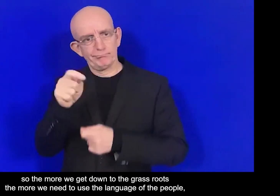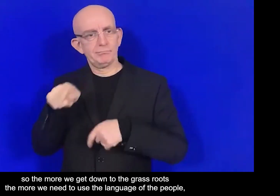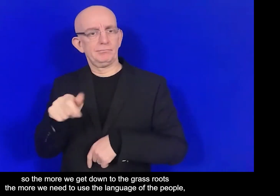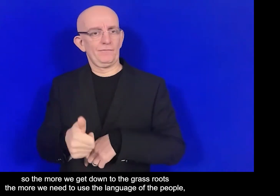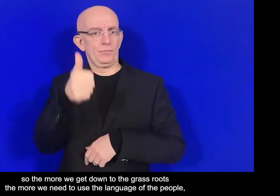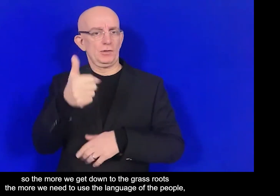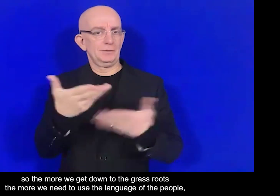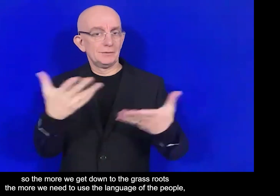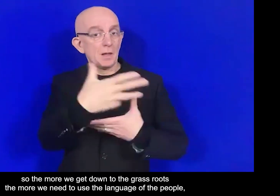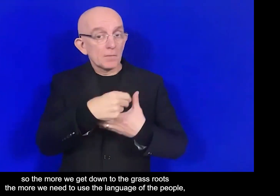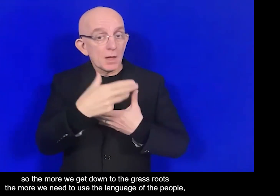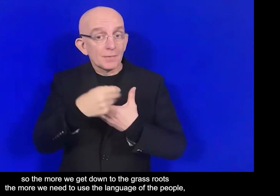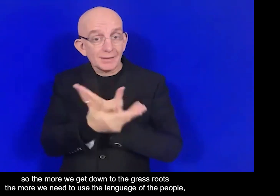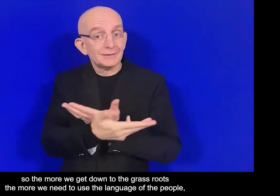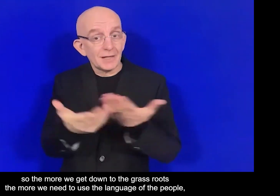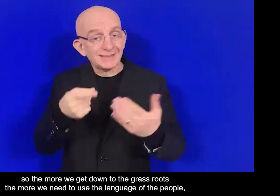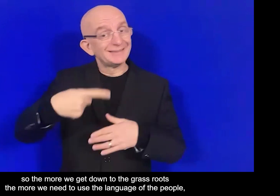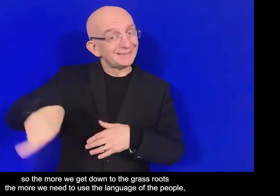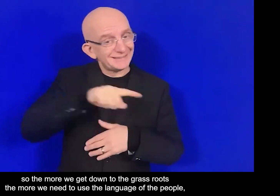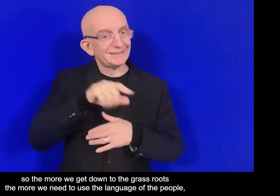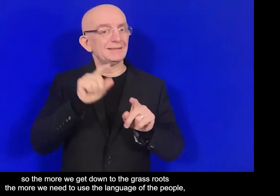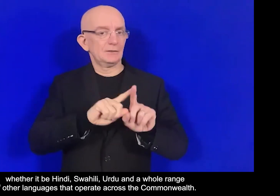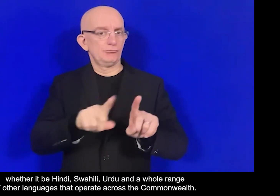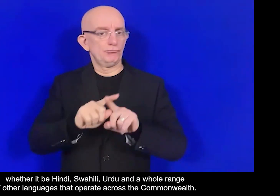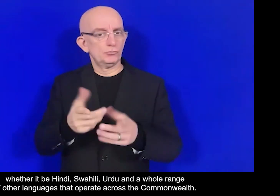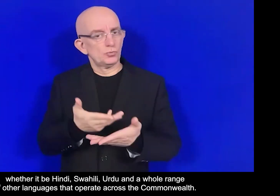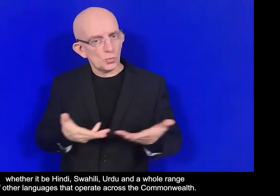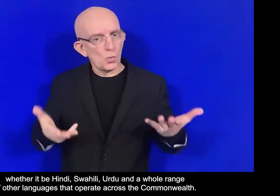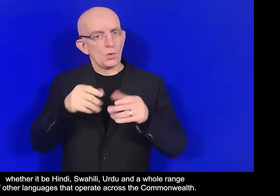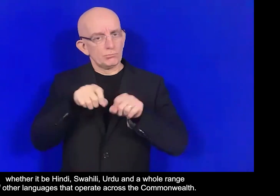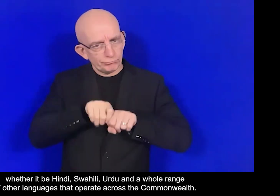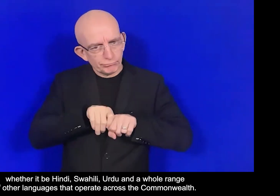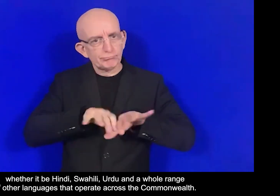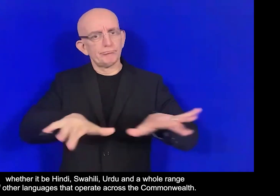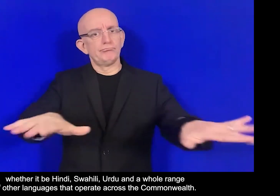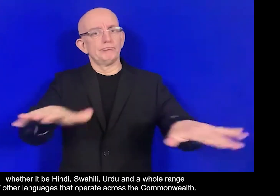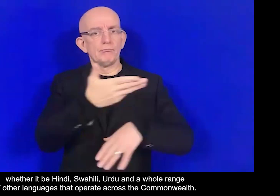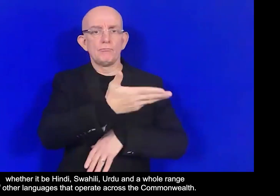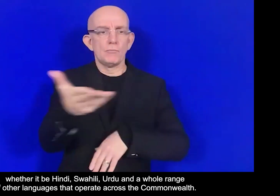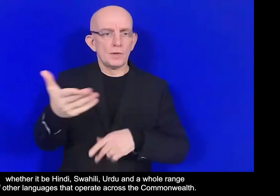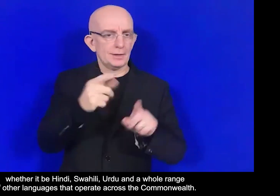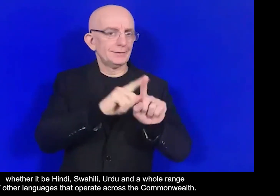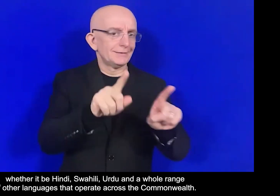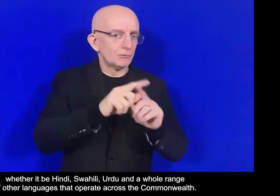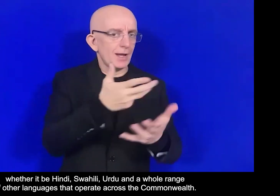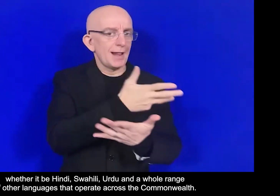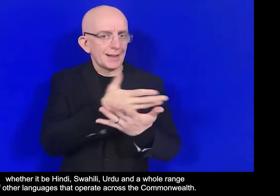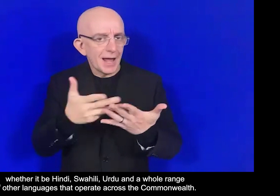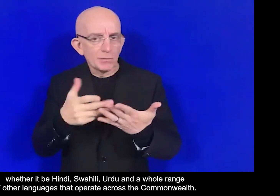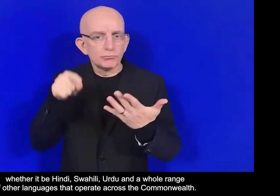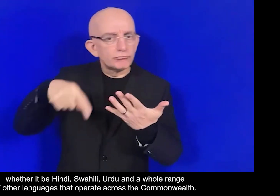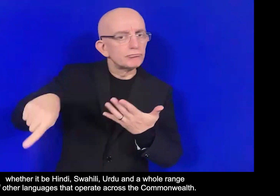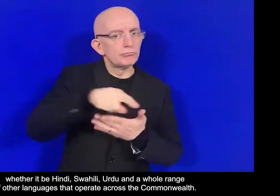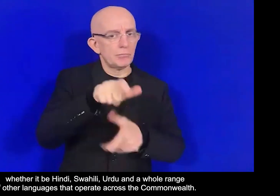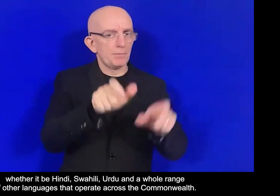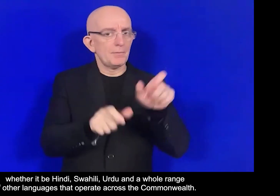more we need to use the language of the people, whether it be Hindi, Swahili, Urdu, and a whole range